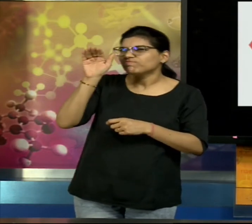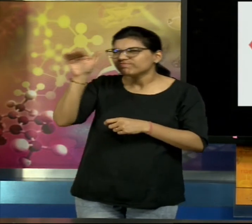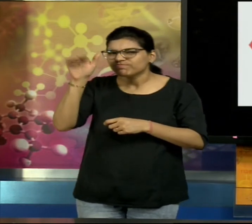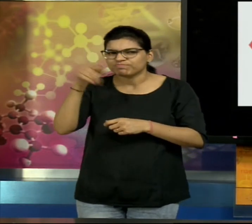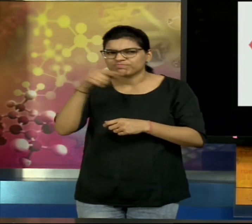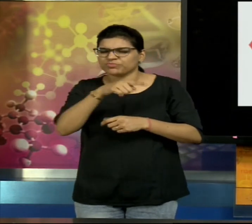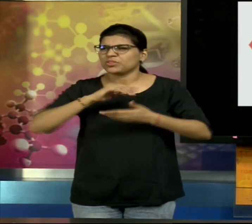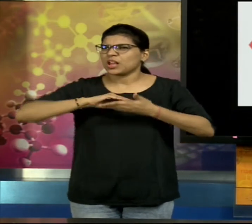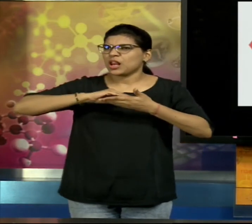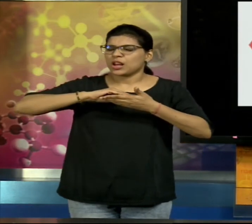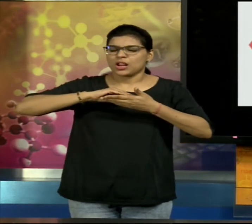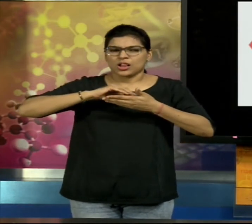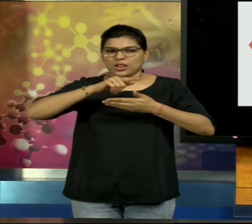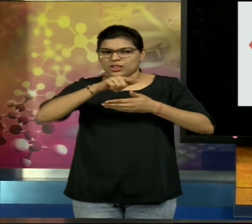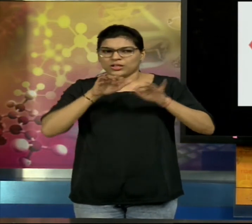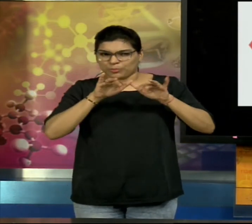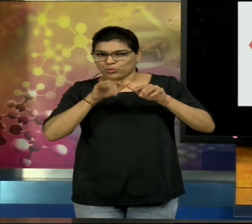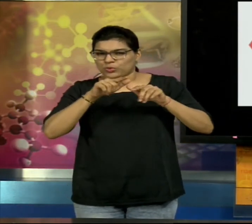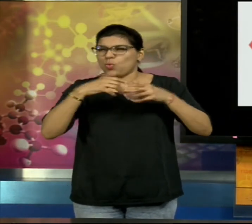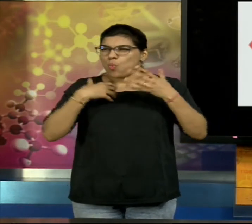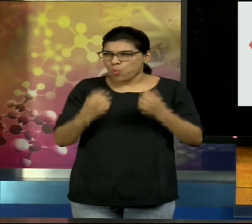working properly, and if we ask our seniors to